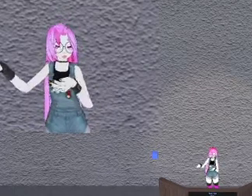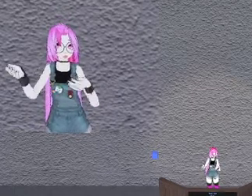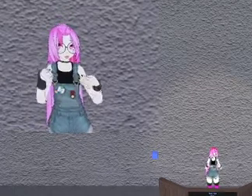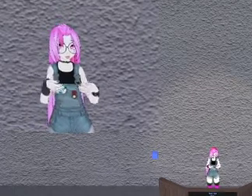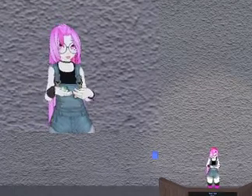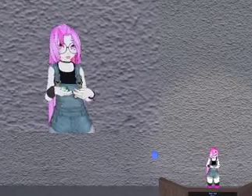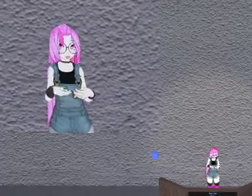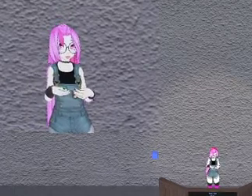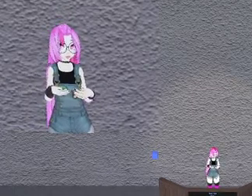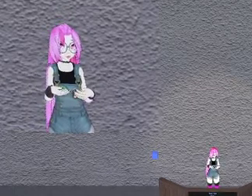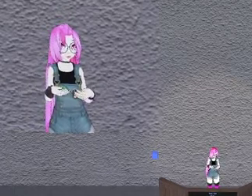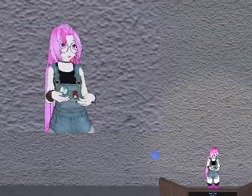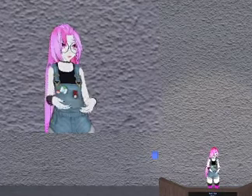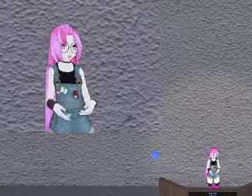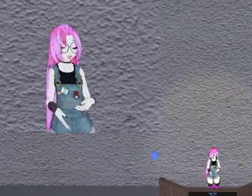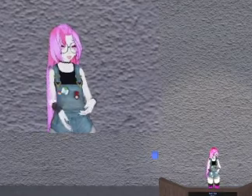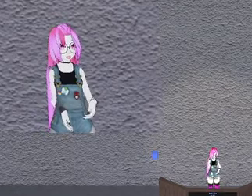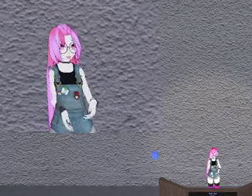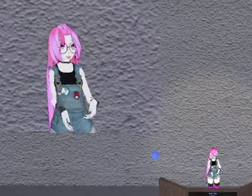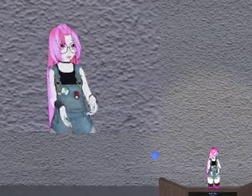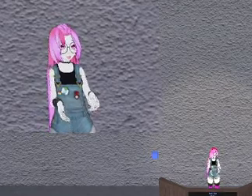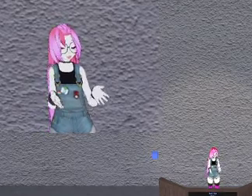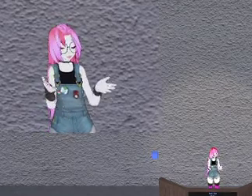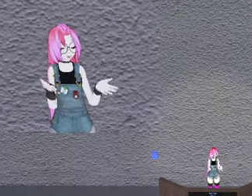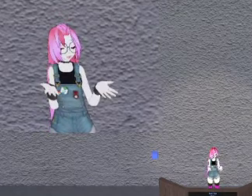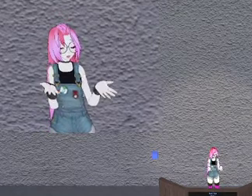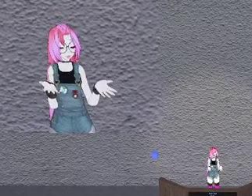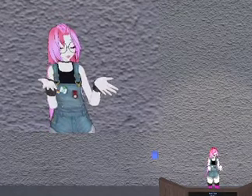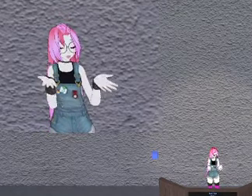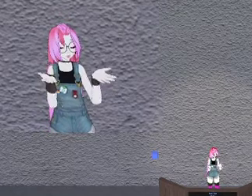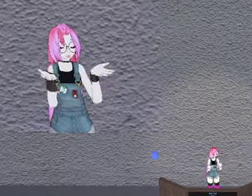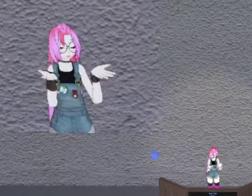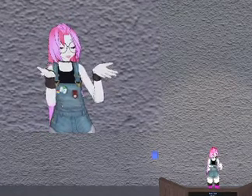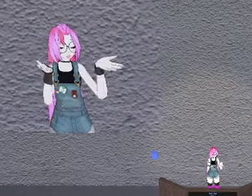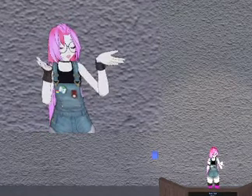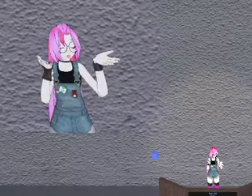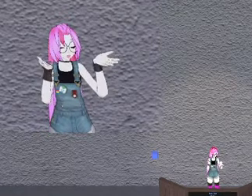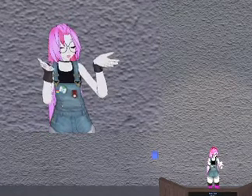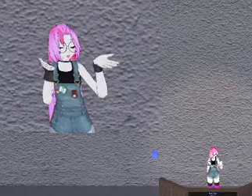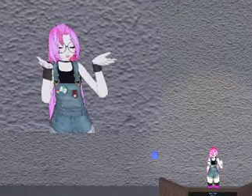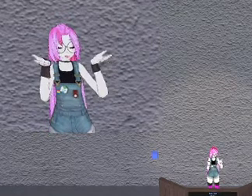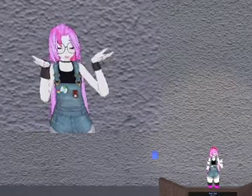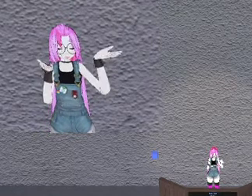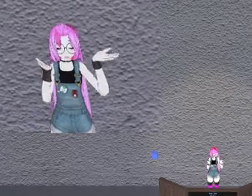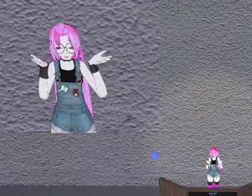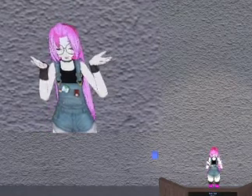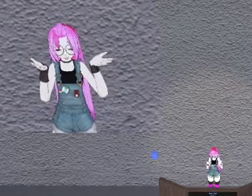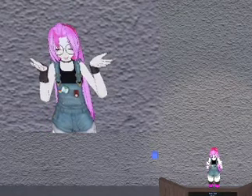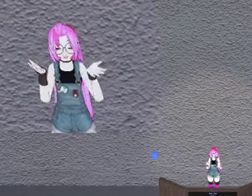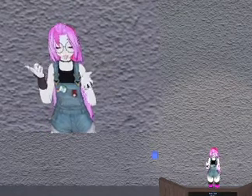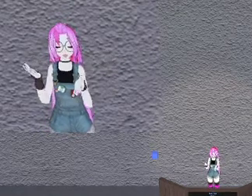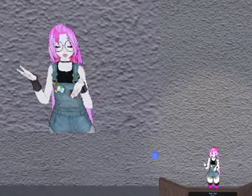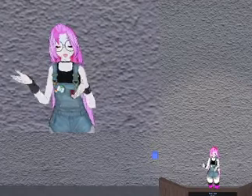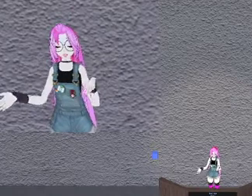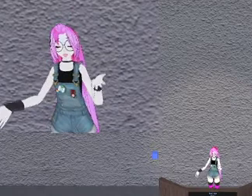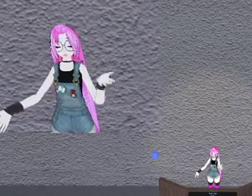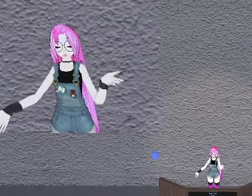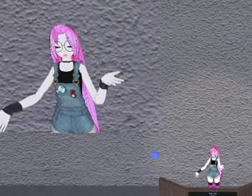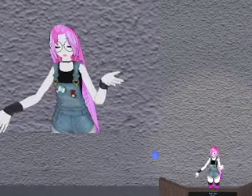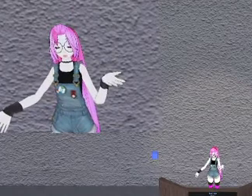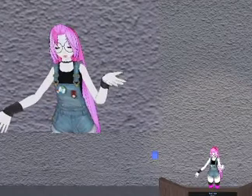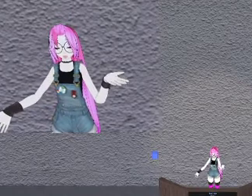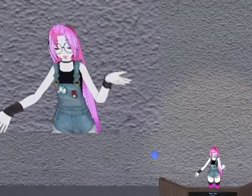has this thing. They're giving it to me. It's different than serve, because serve is like open hands. Serve.